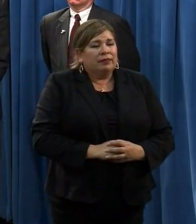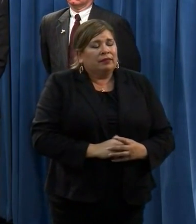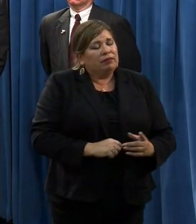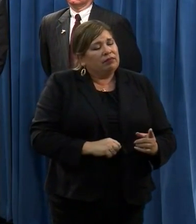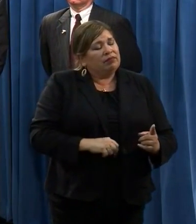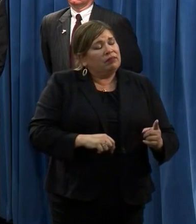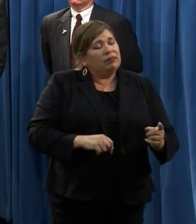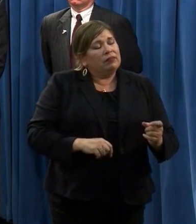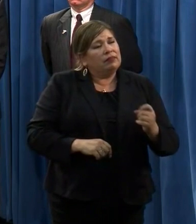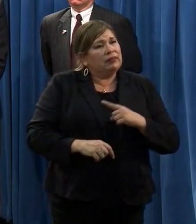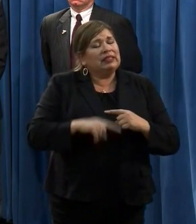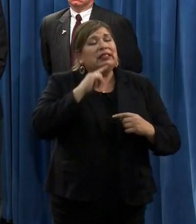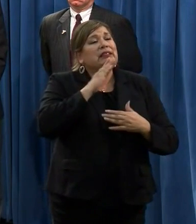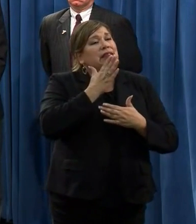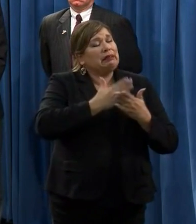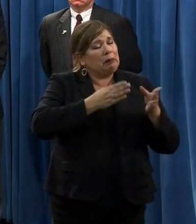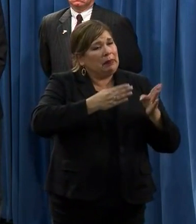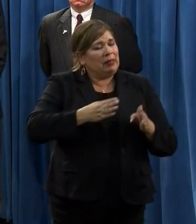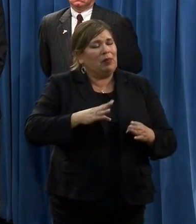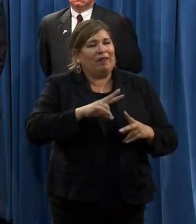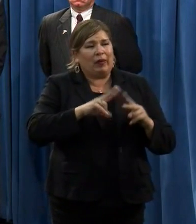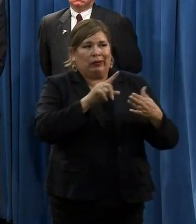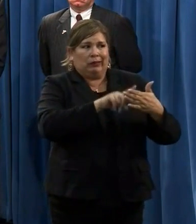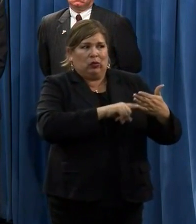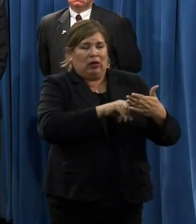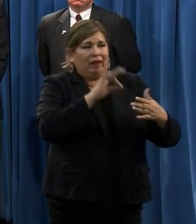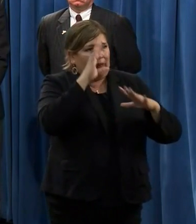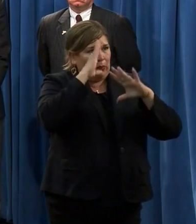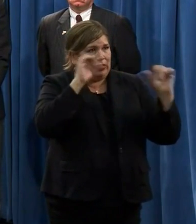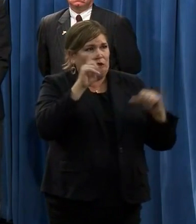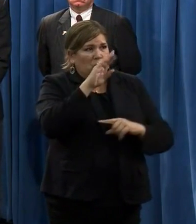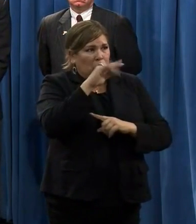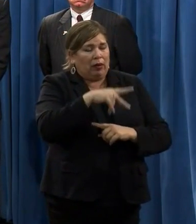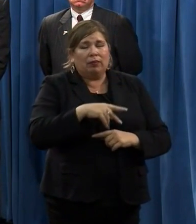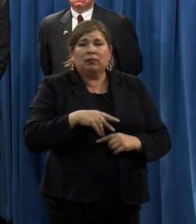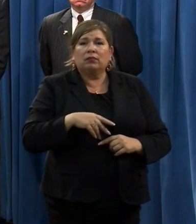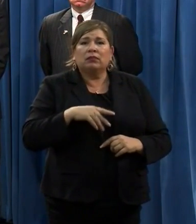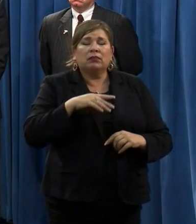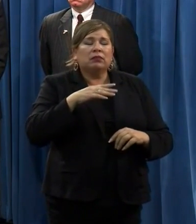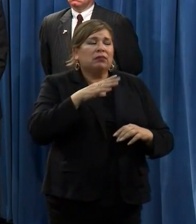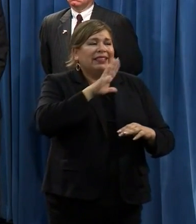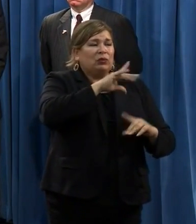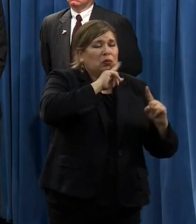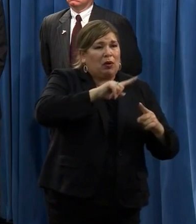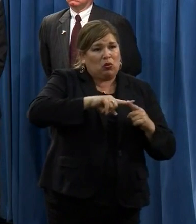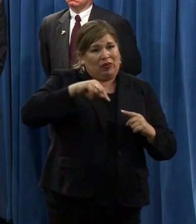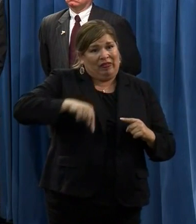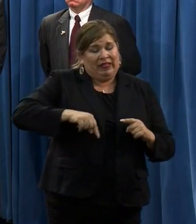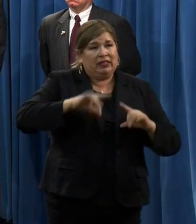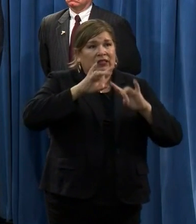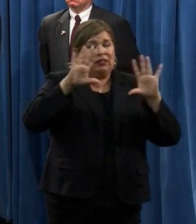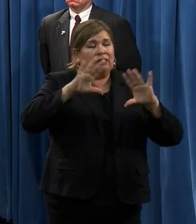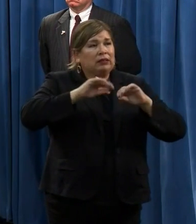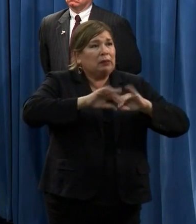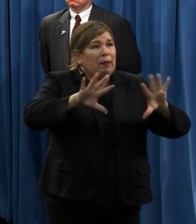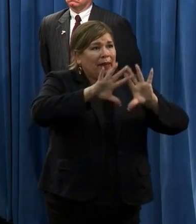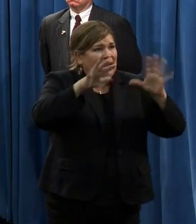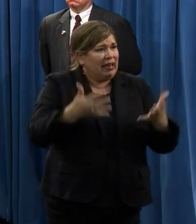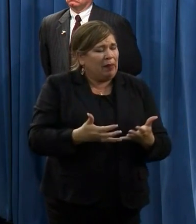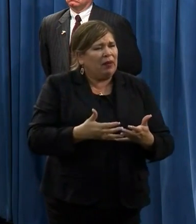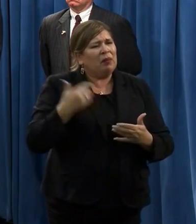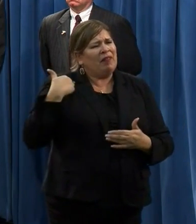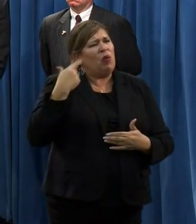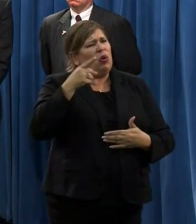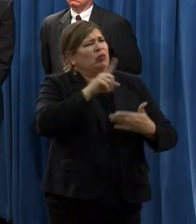this pandemic. You have been very critical of him on other issues, but not on this. Why? Because